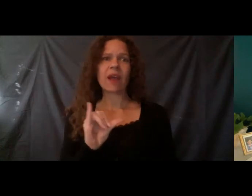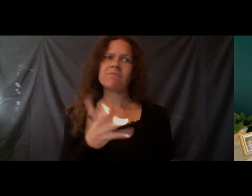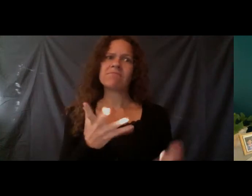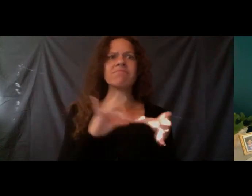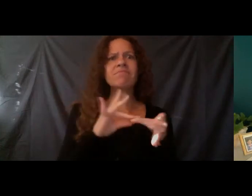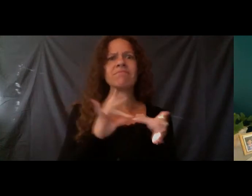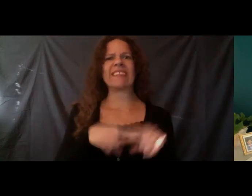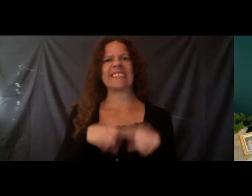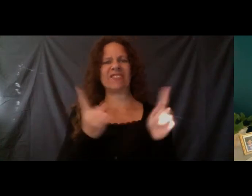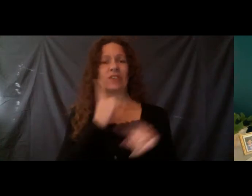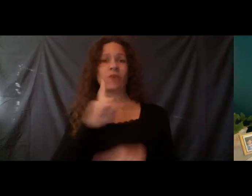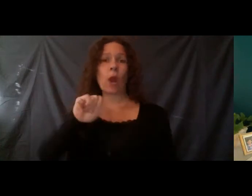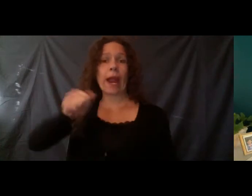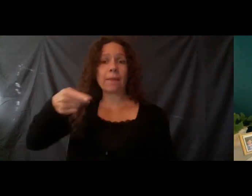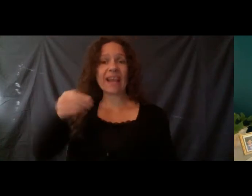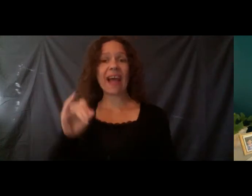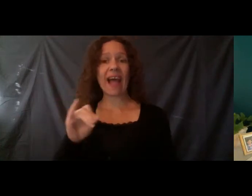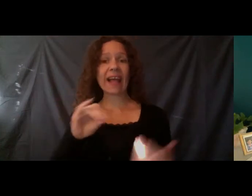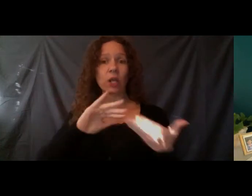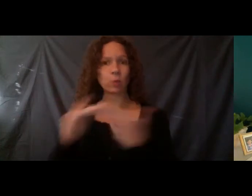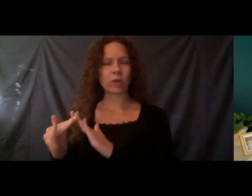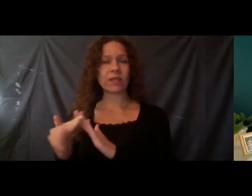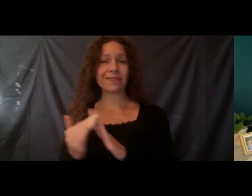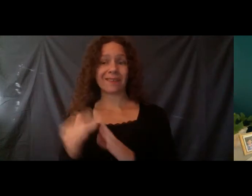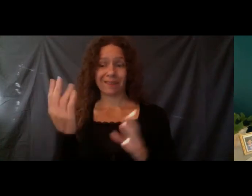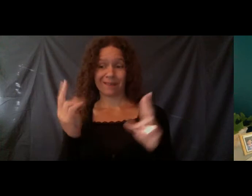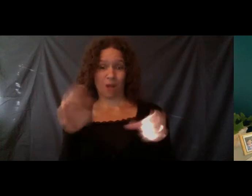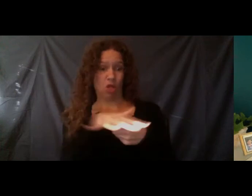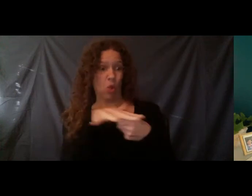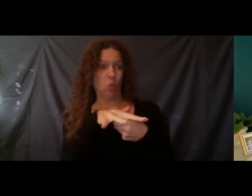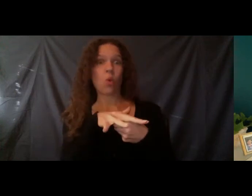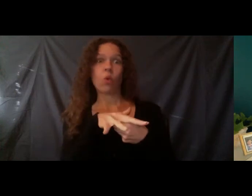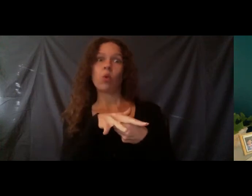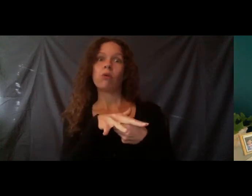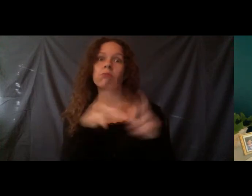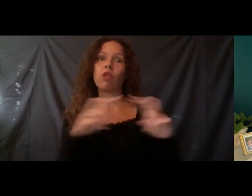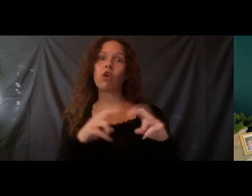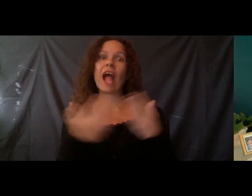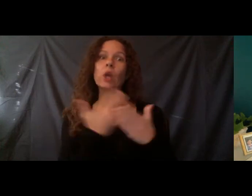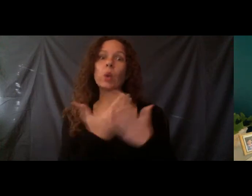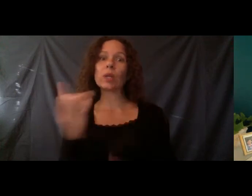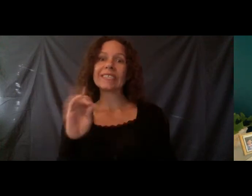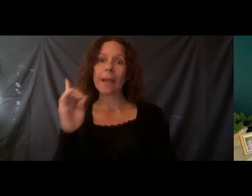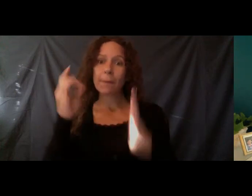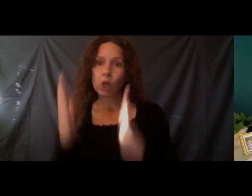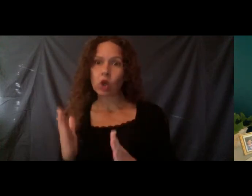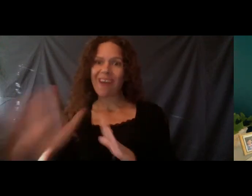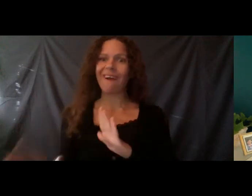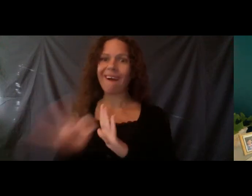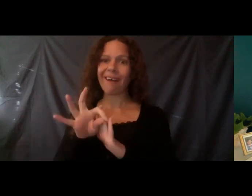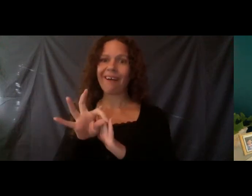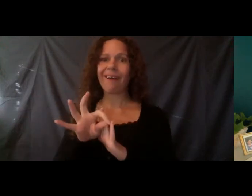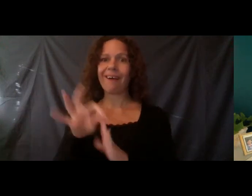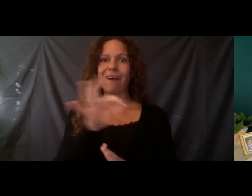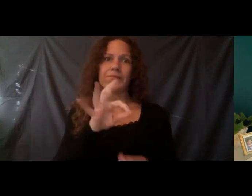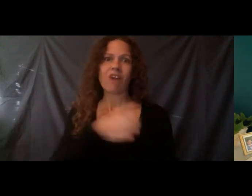our API communities. At the local level, if you look at the new Democratic elected officials, we have so many firsts in our Asian